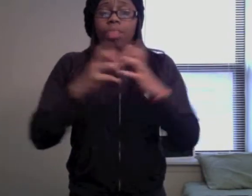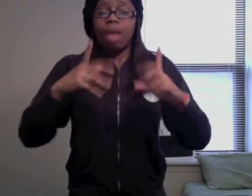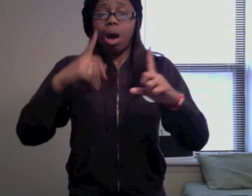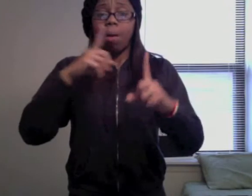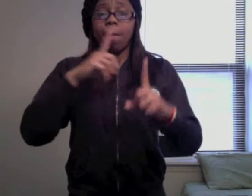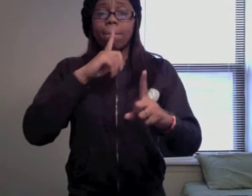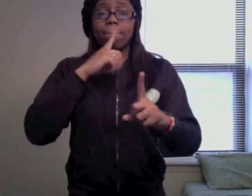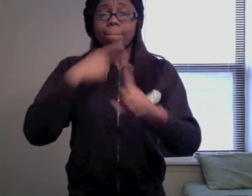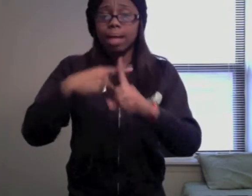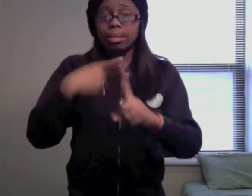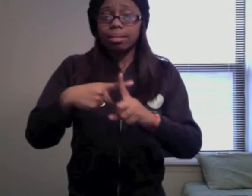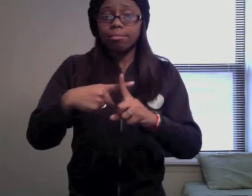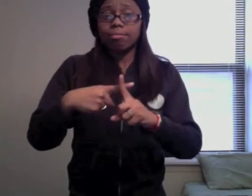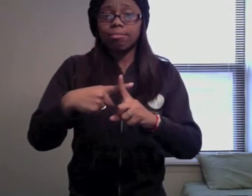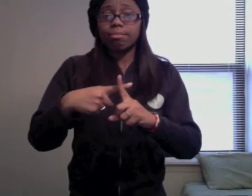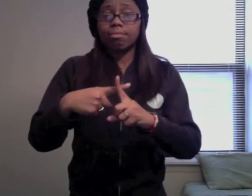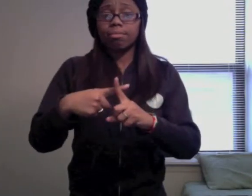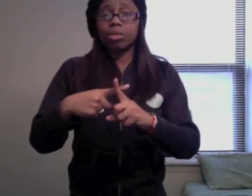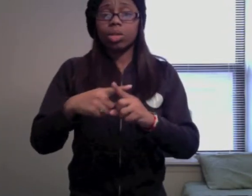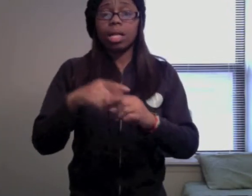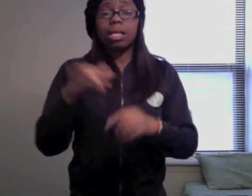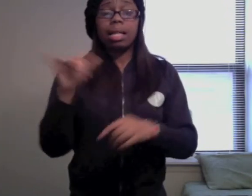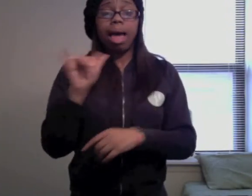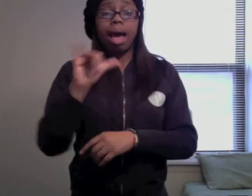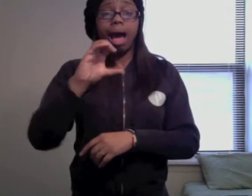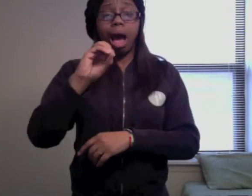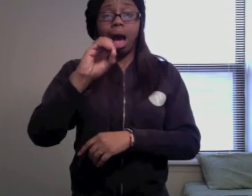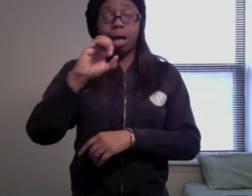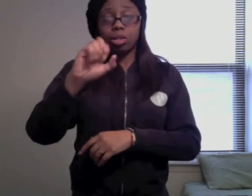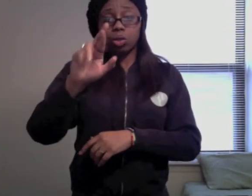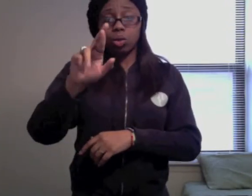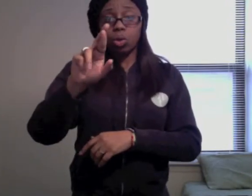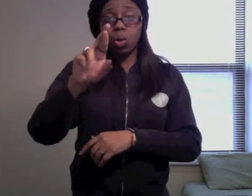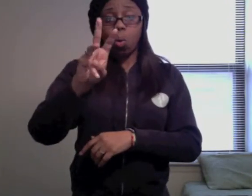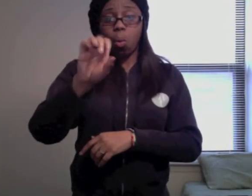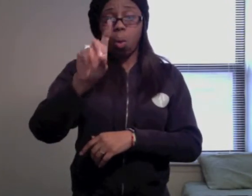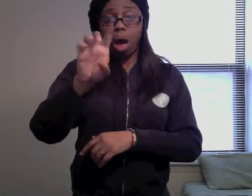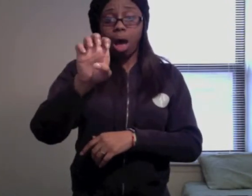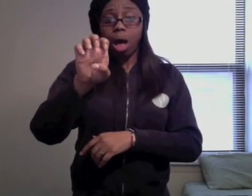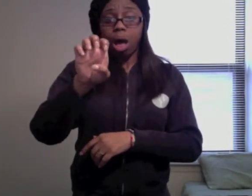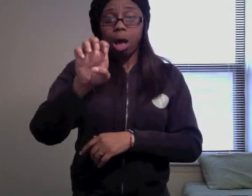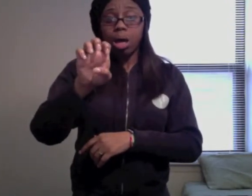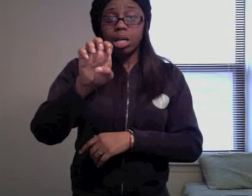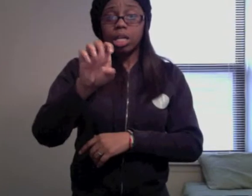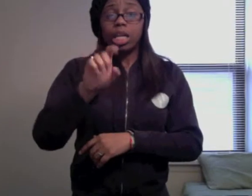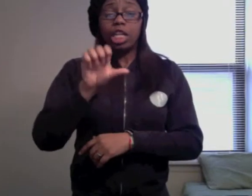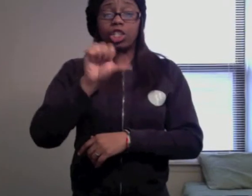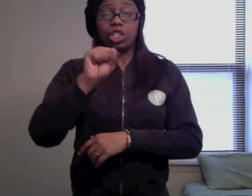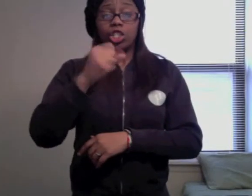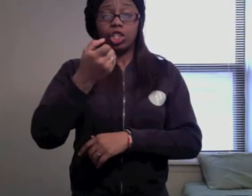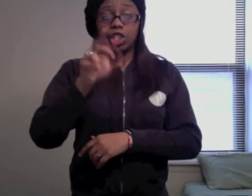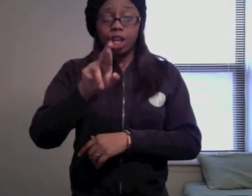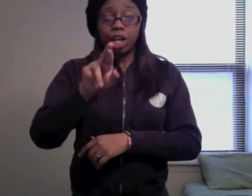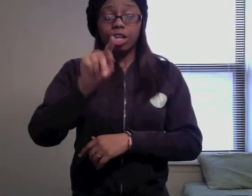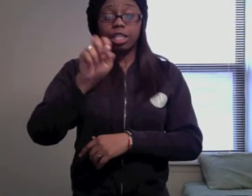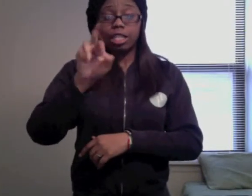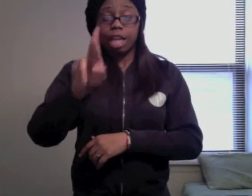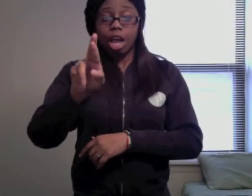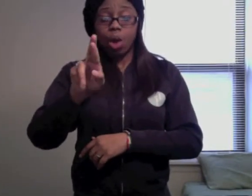Oscar Wilde said, the basis of optimism is sheer terror. But how can we get